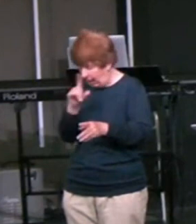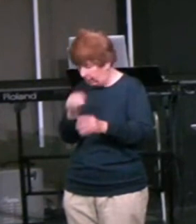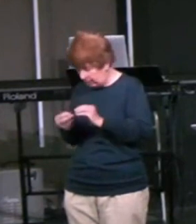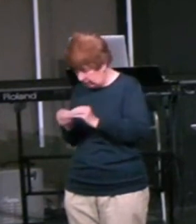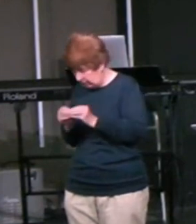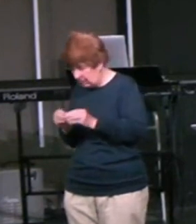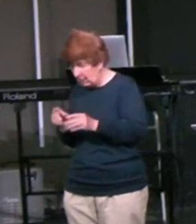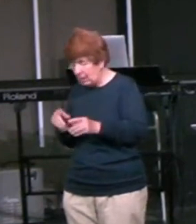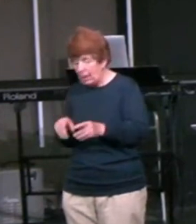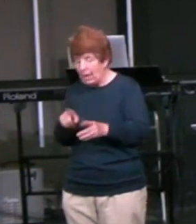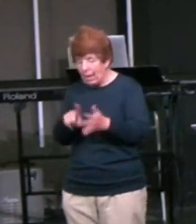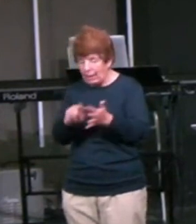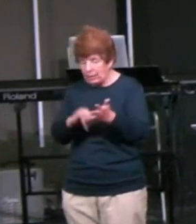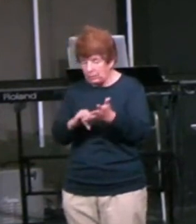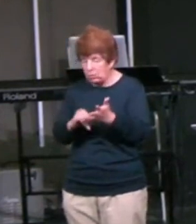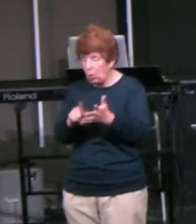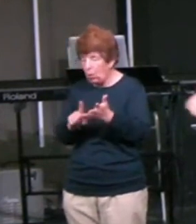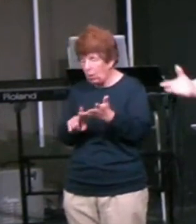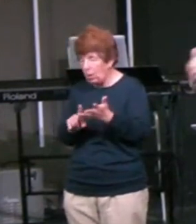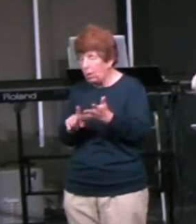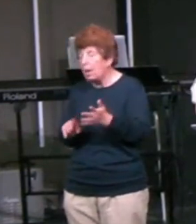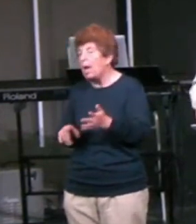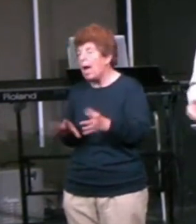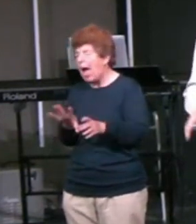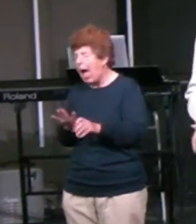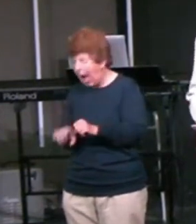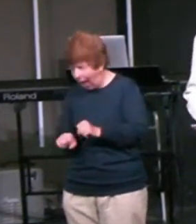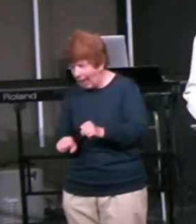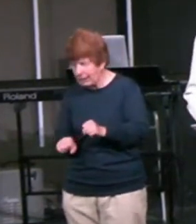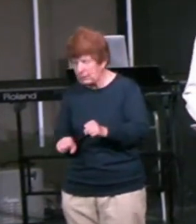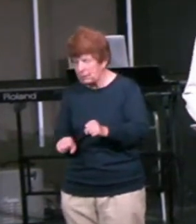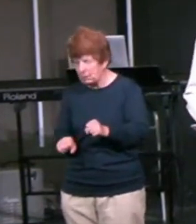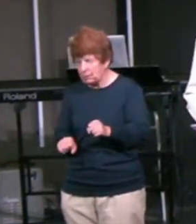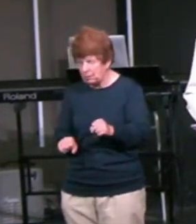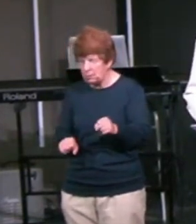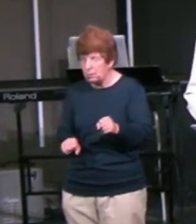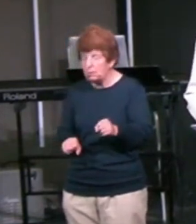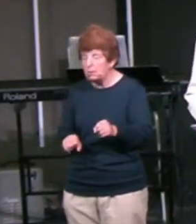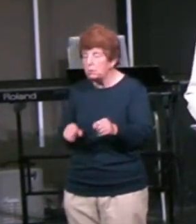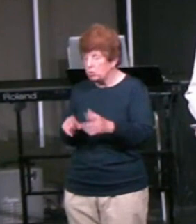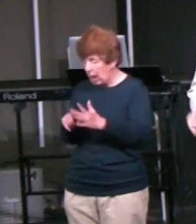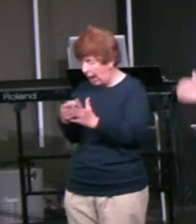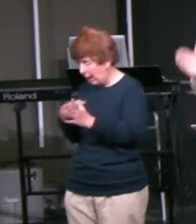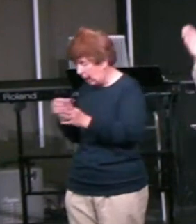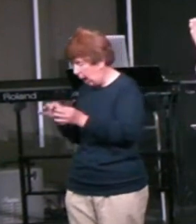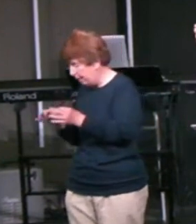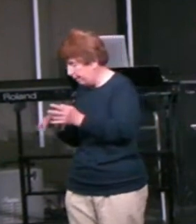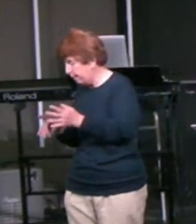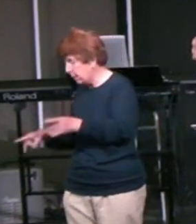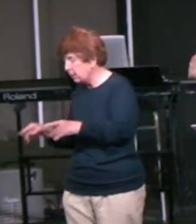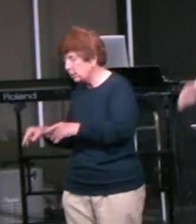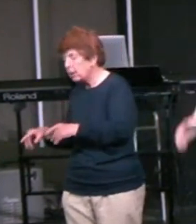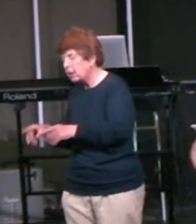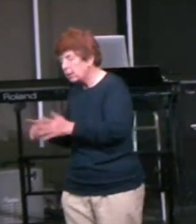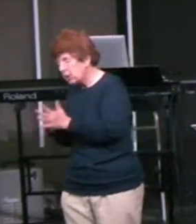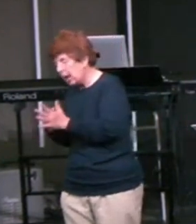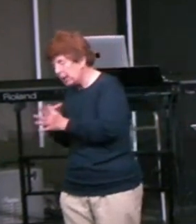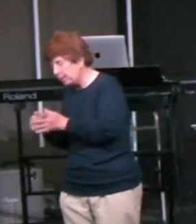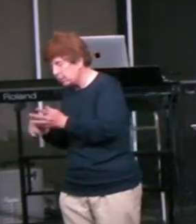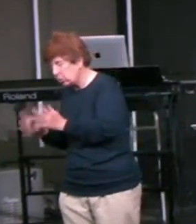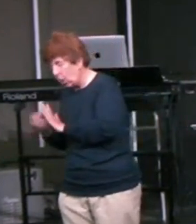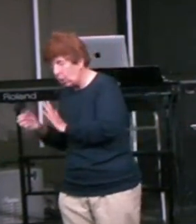and Esau hated Jacob because Jacob had stolen Esau's birthright, and Esau was wanting to kill